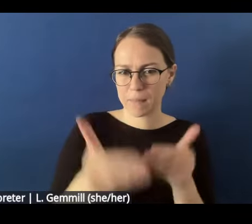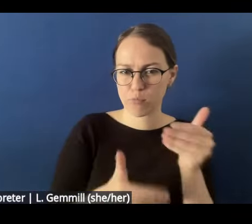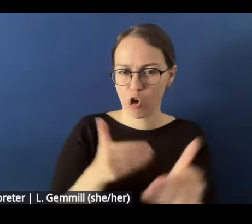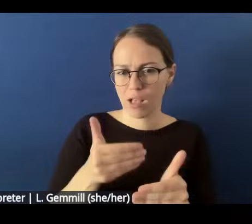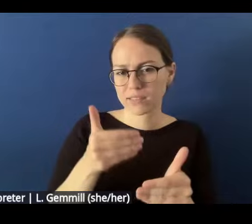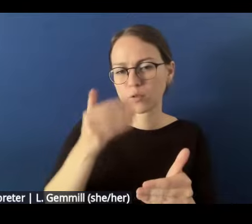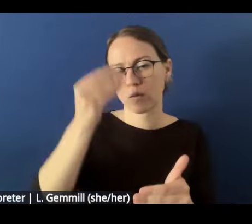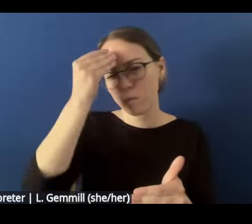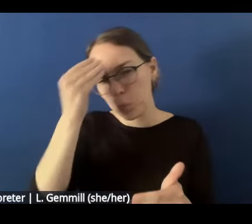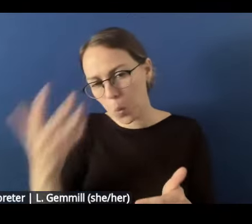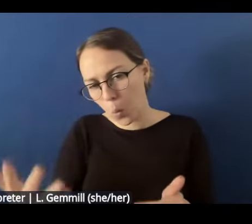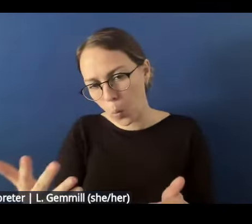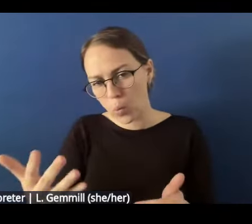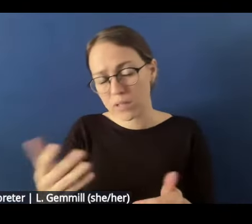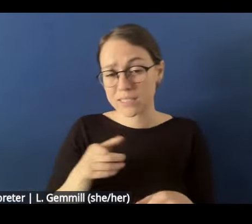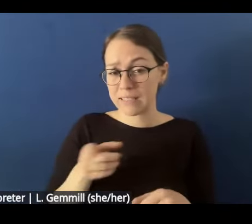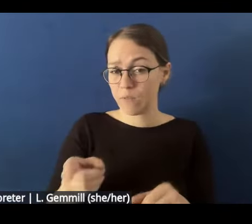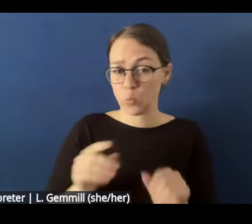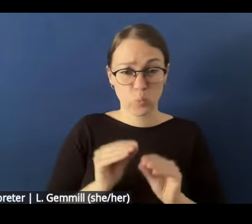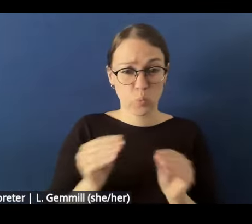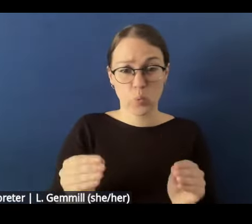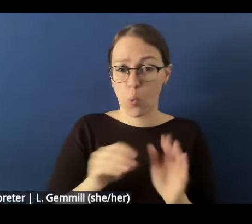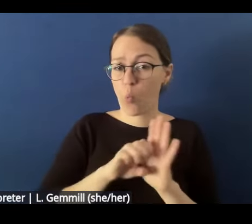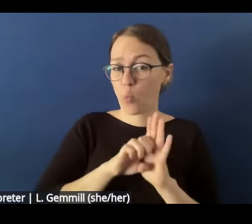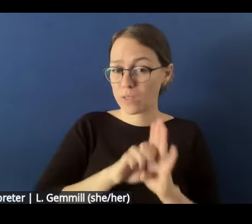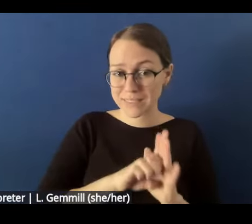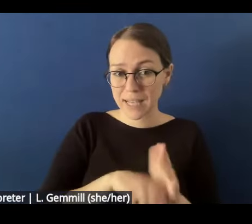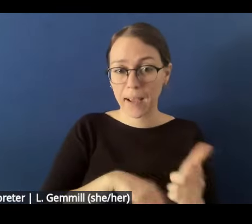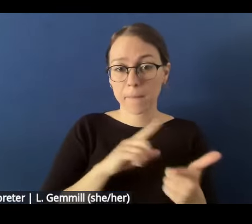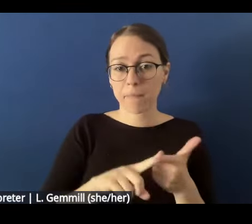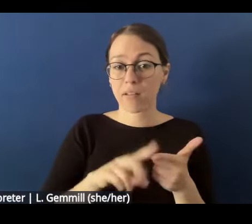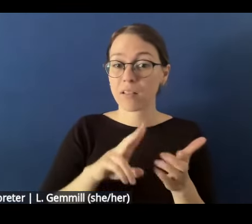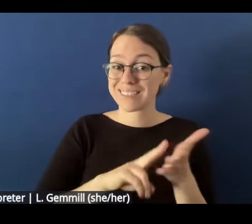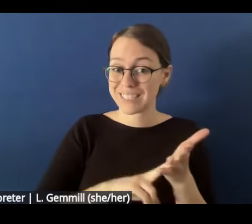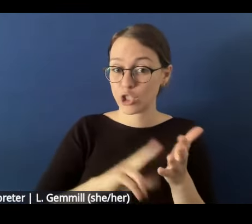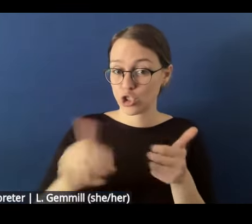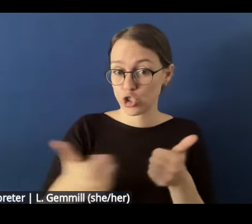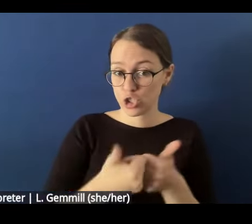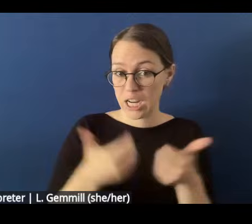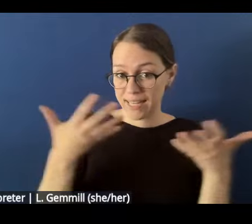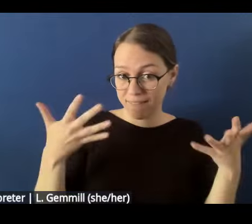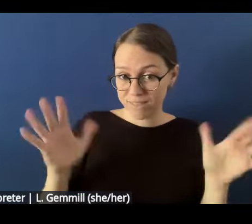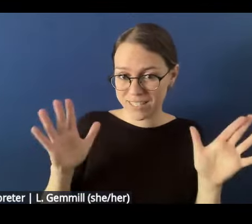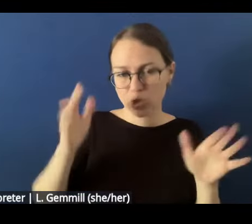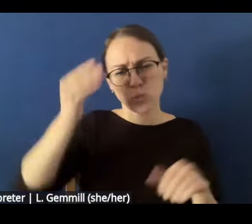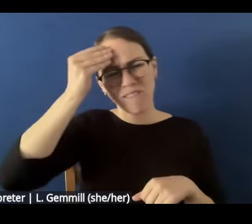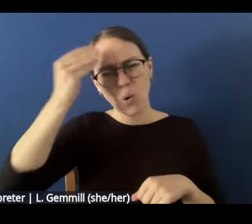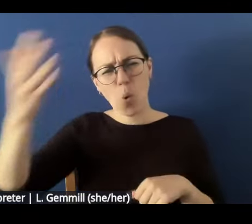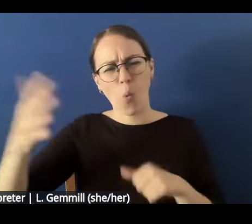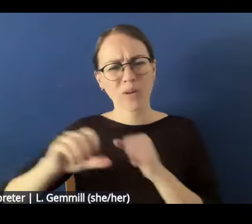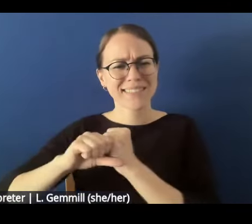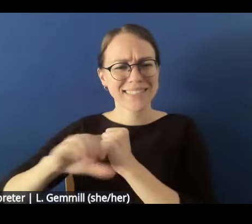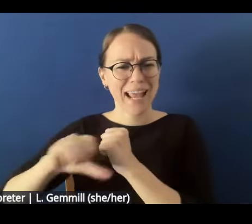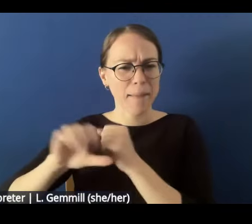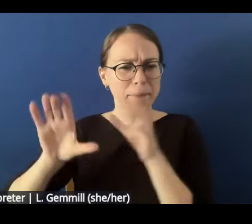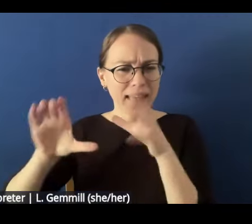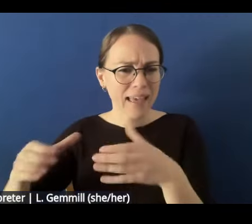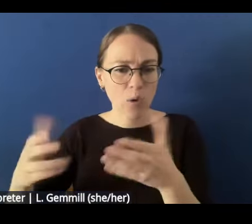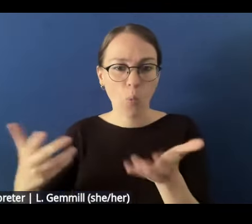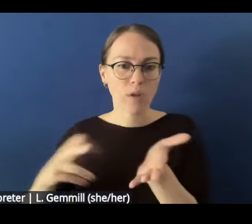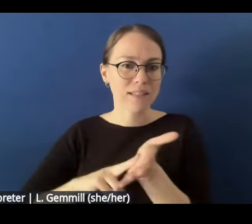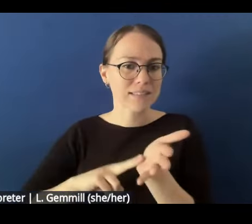an exemplar and a signature's been challenged, notice the campaign or notice the signature company or notice